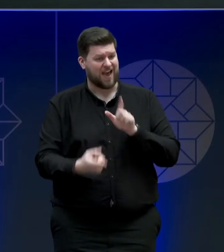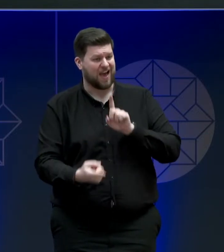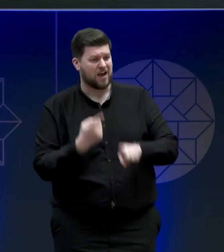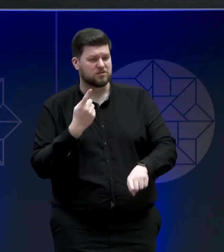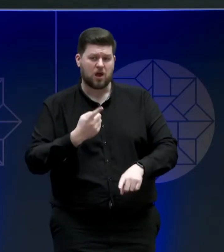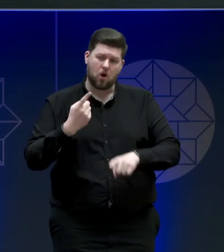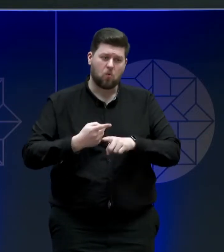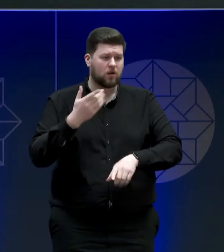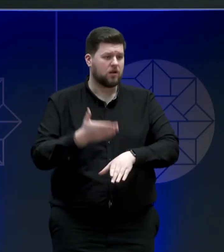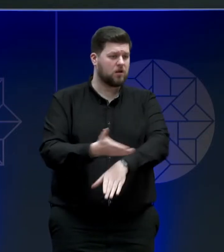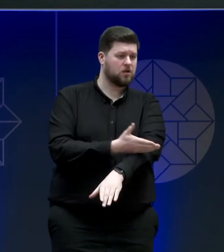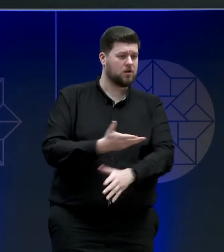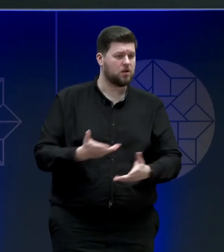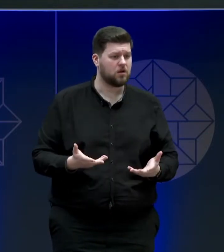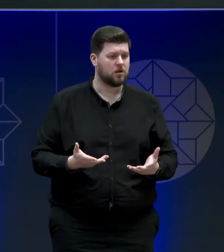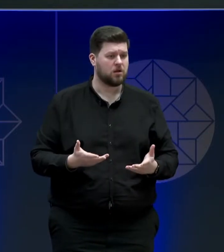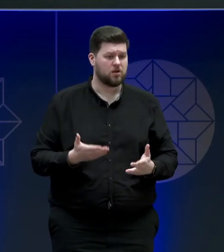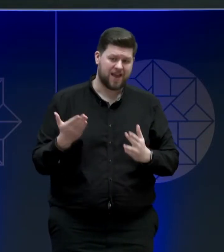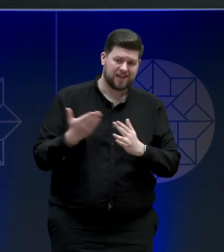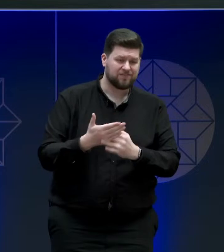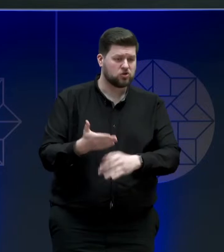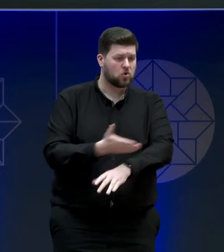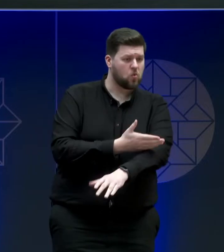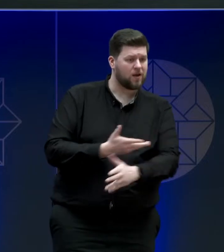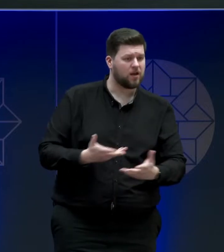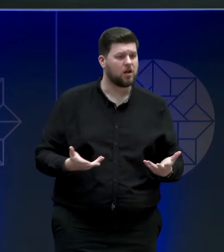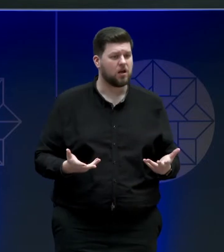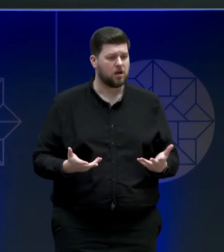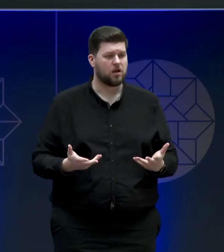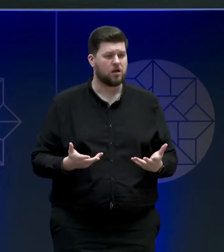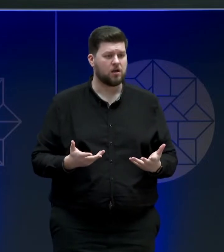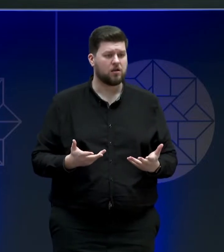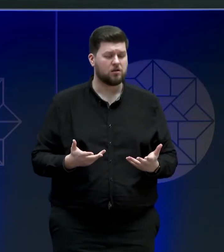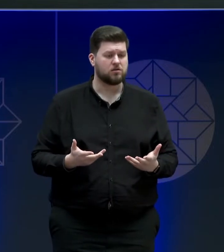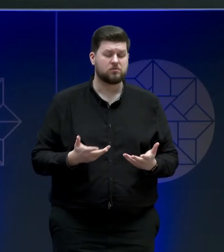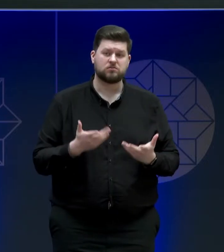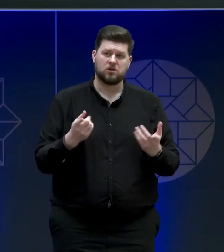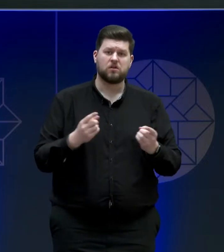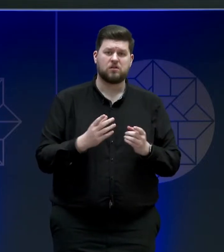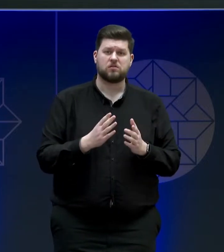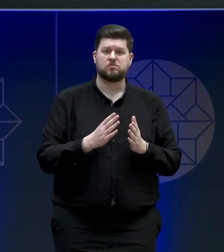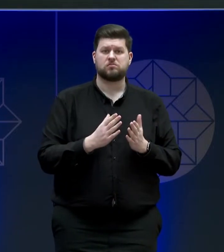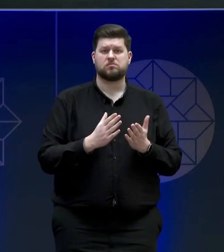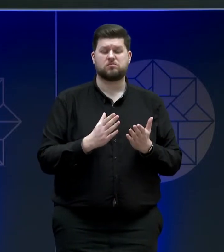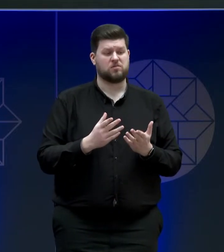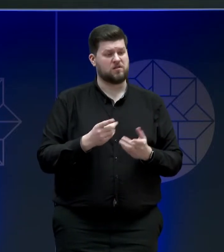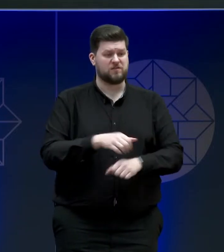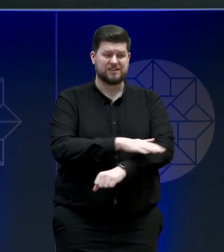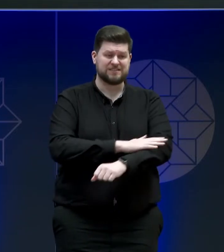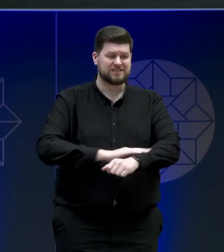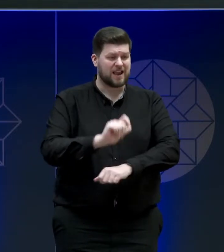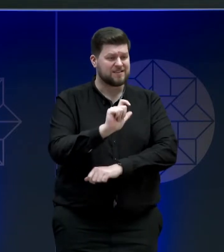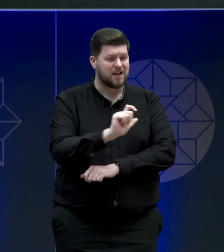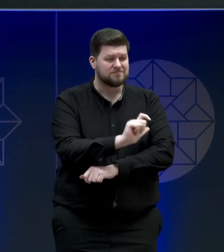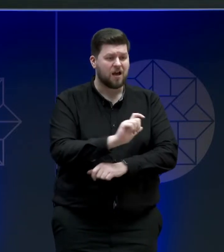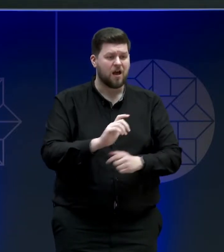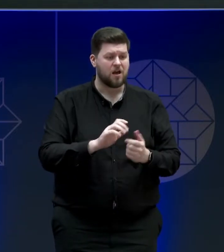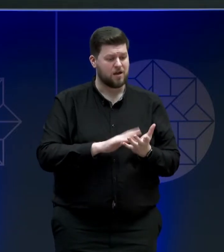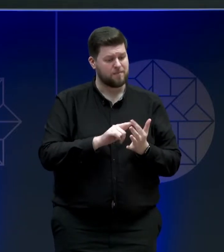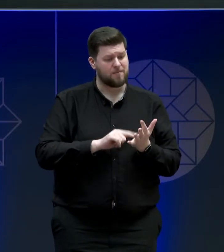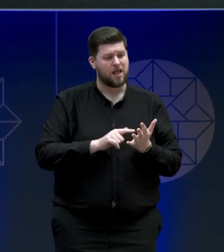intervention and an assessment quicker, which in circumstances like melanoma, for example, or worries about melanoma, the earlier you